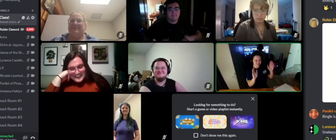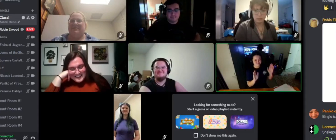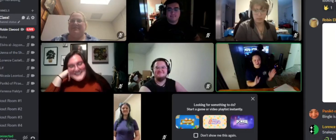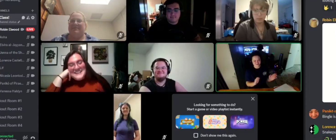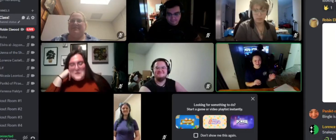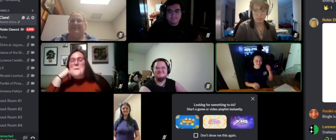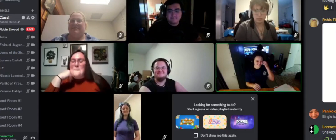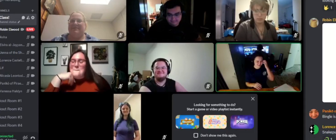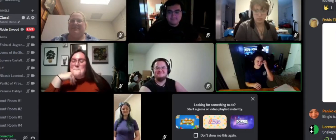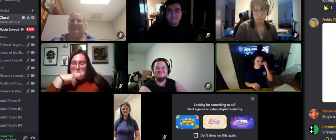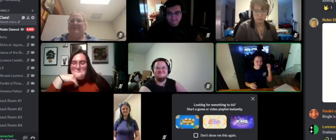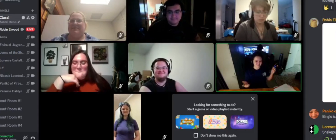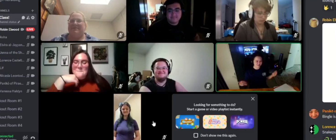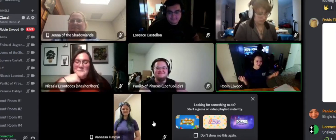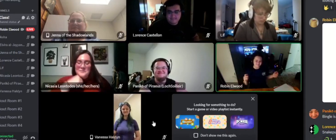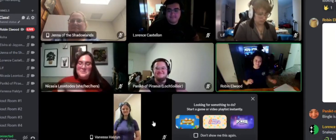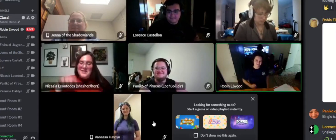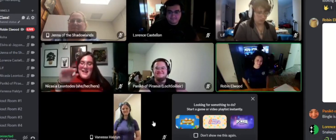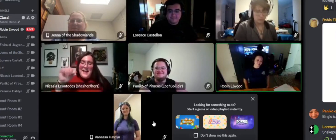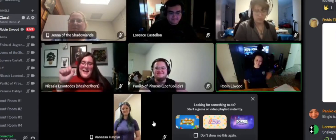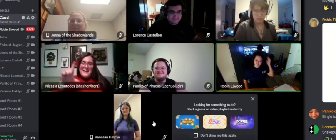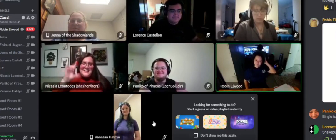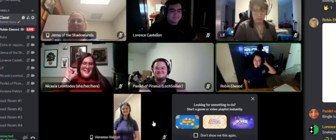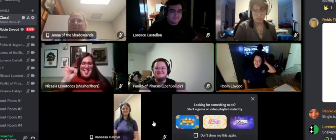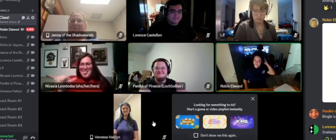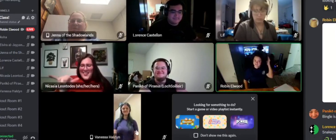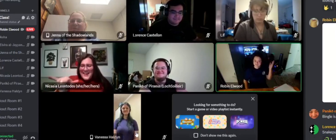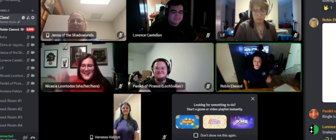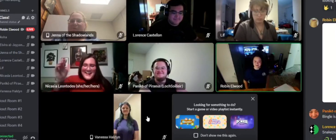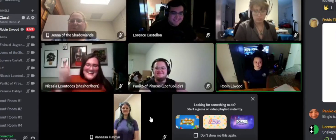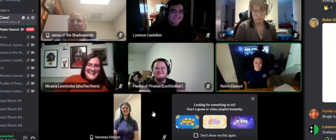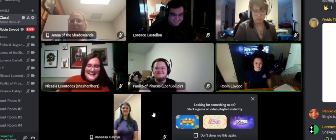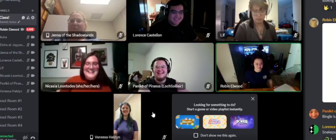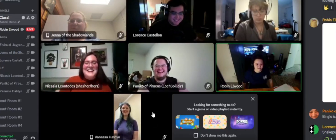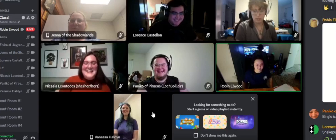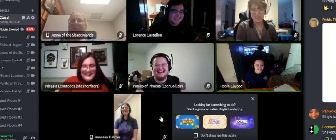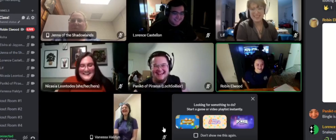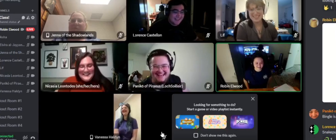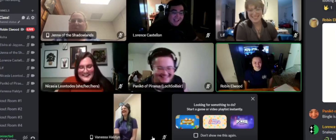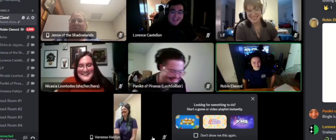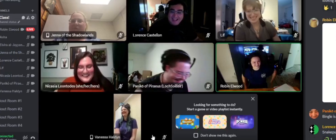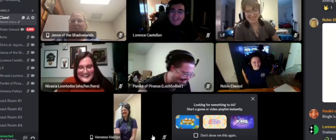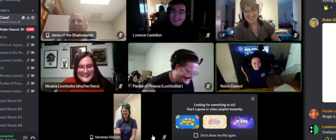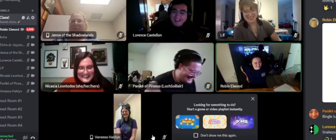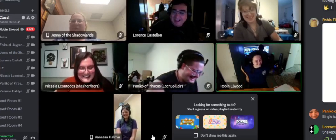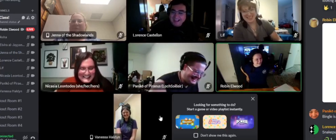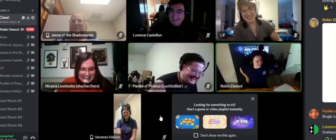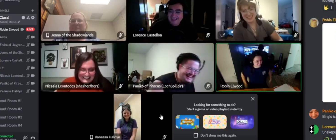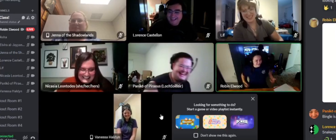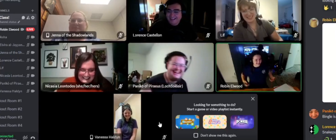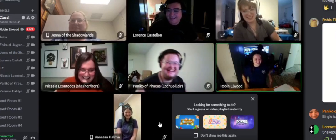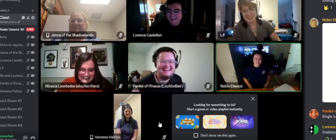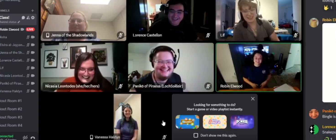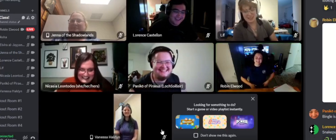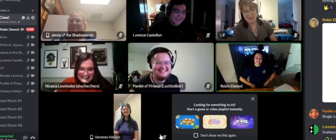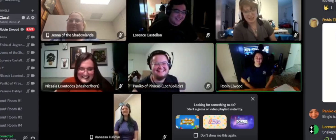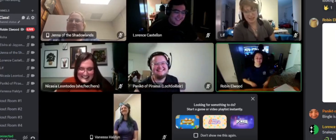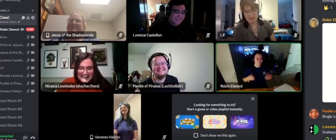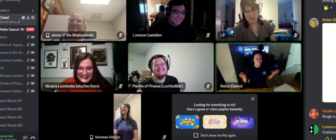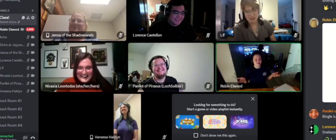super amazing, and I'm like, I don't know, maybe I just need to shave my head or something, like, because they're great. So trust the bald men